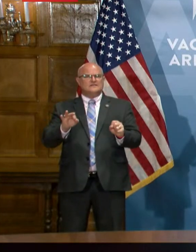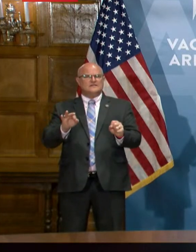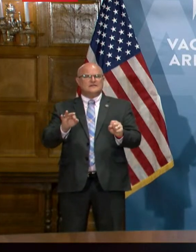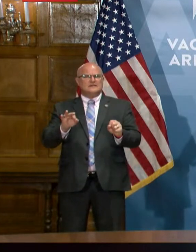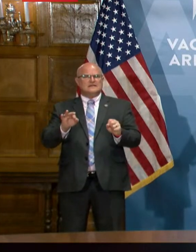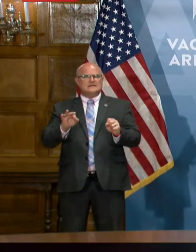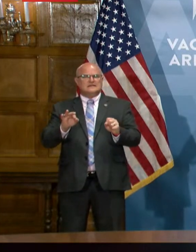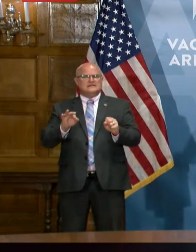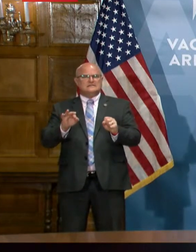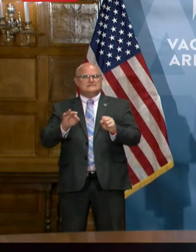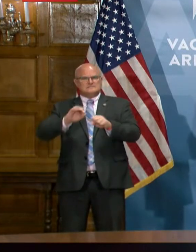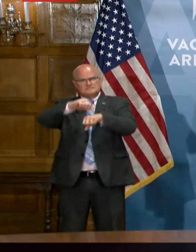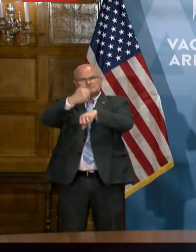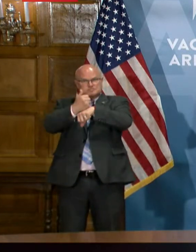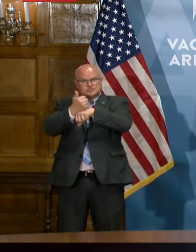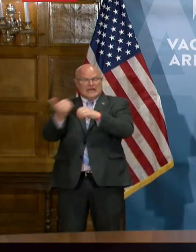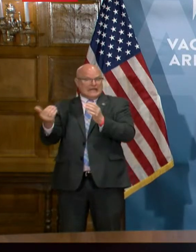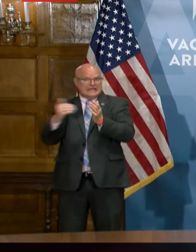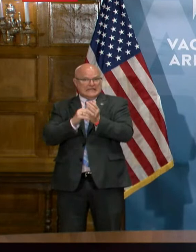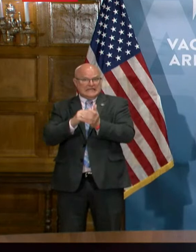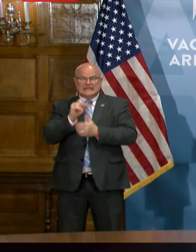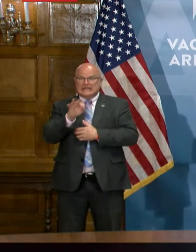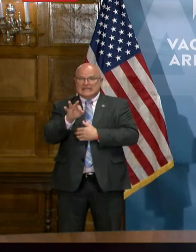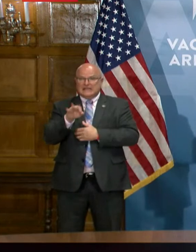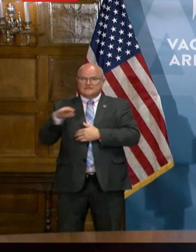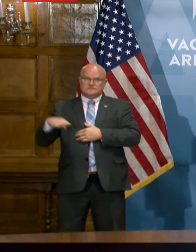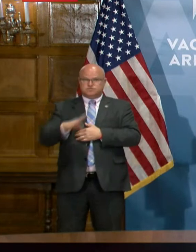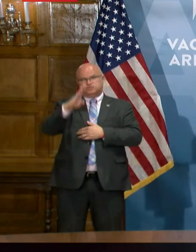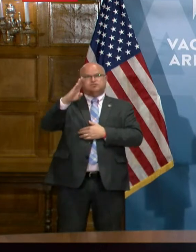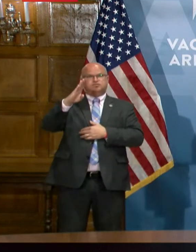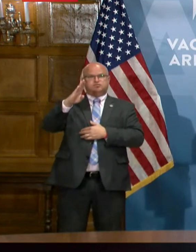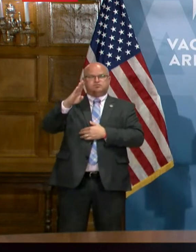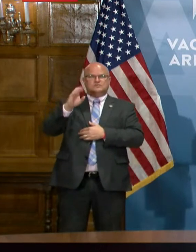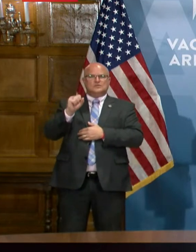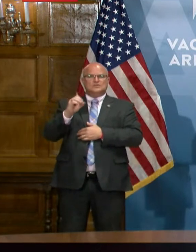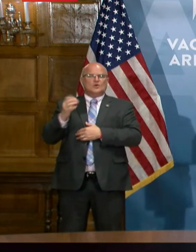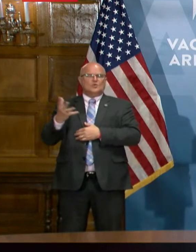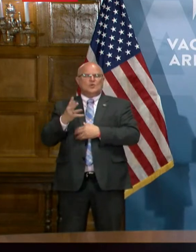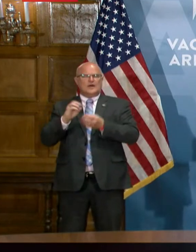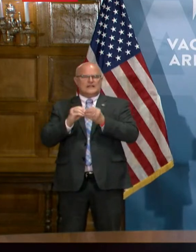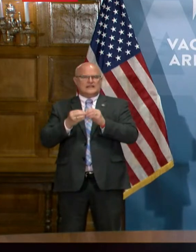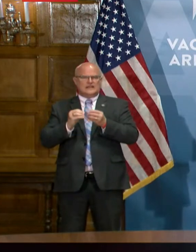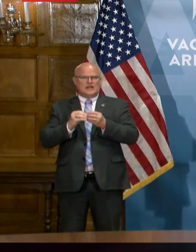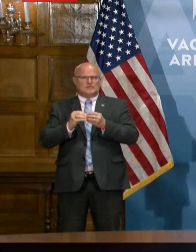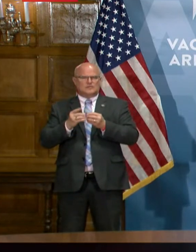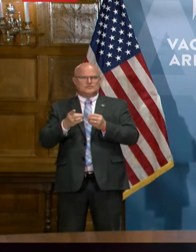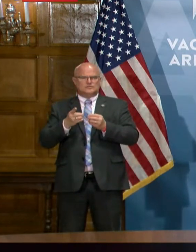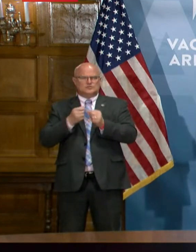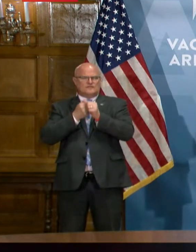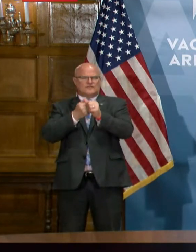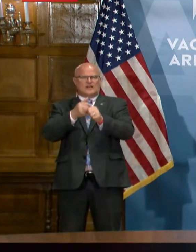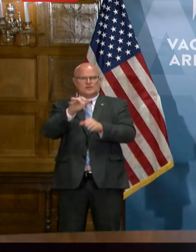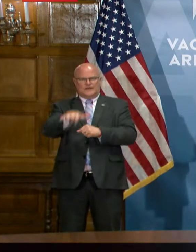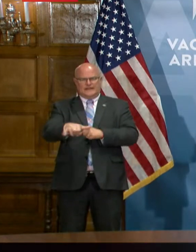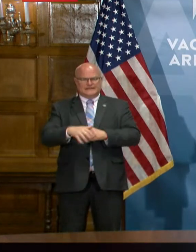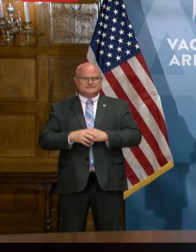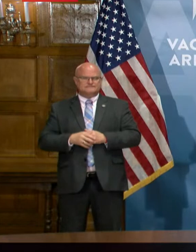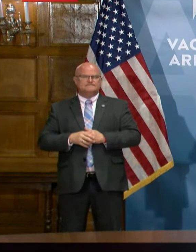seeking reinstatement of the mask mandate if there is a surge? And if so, kind of what are the numbers you'd follow on